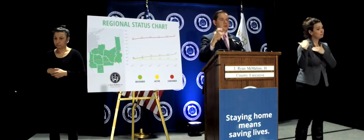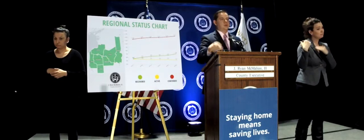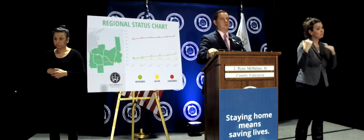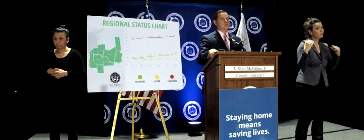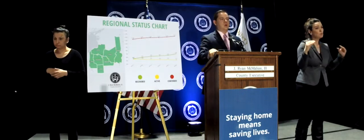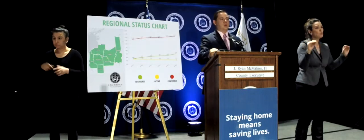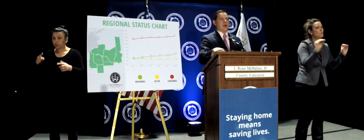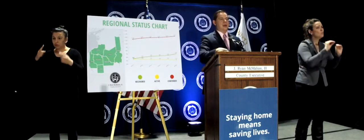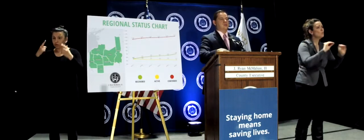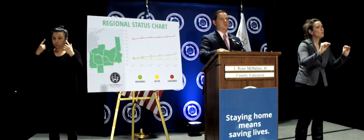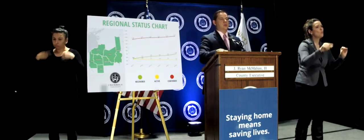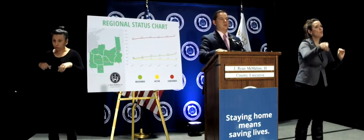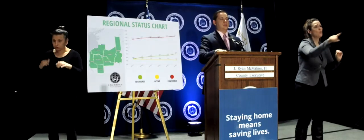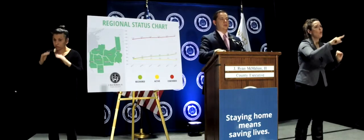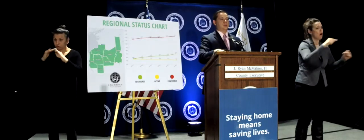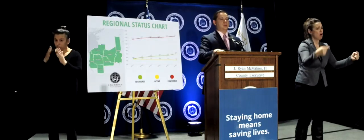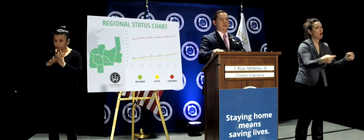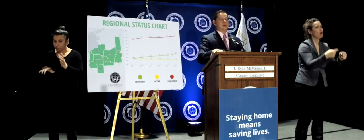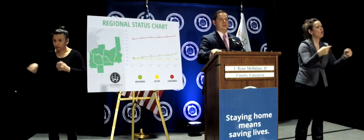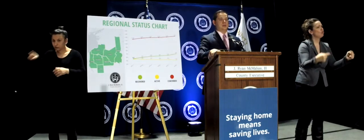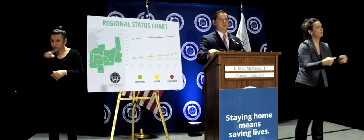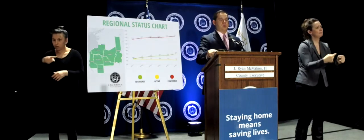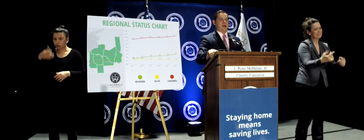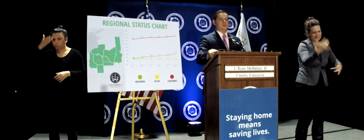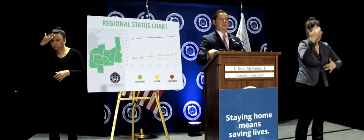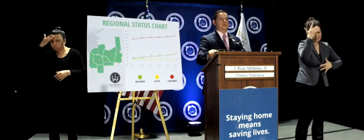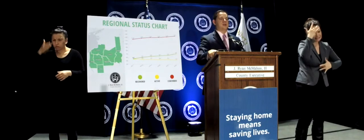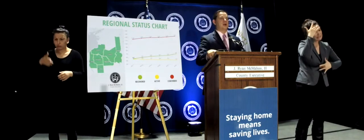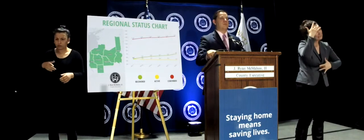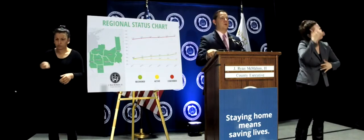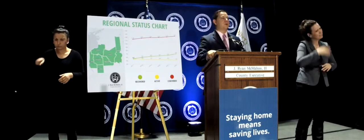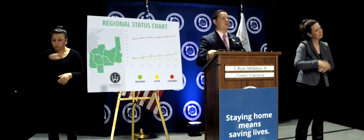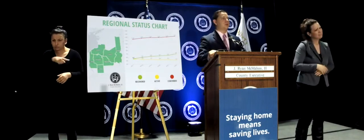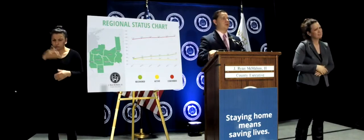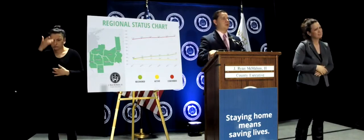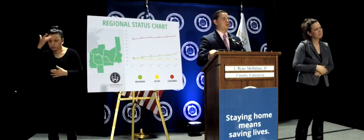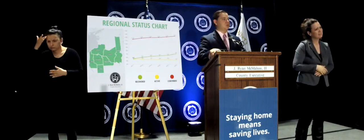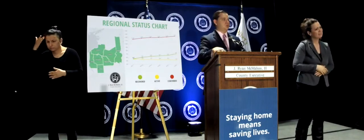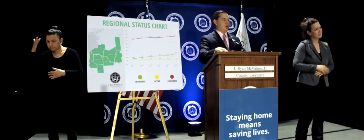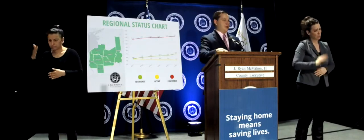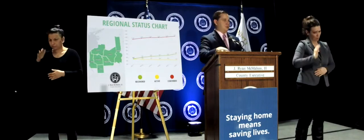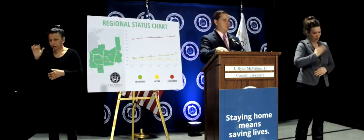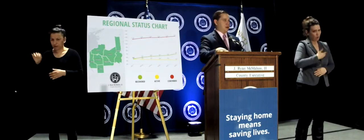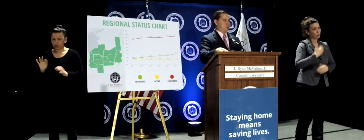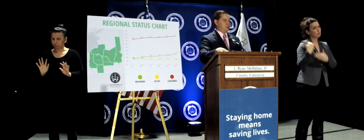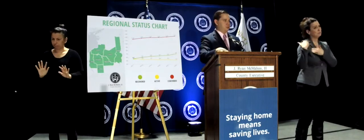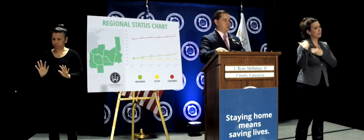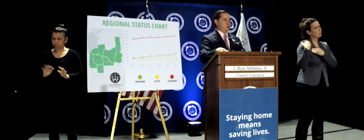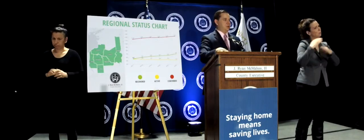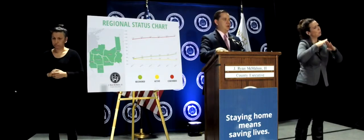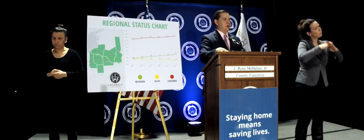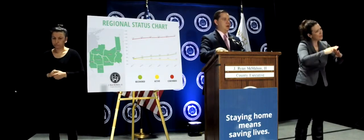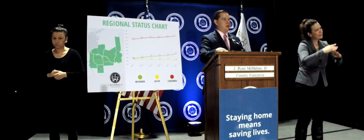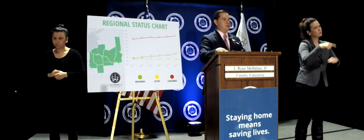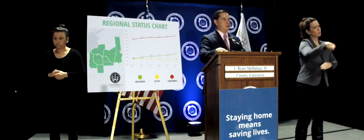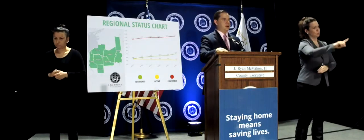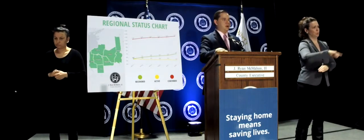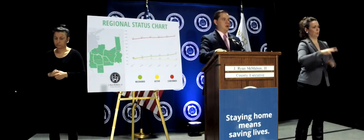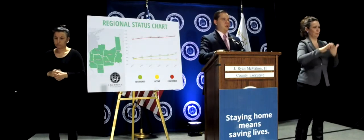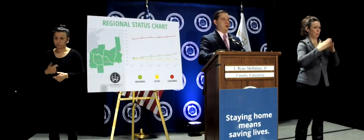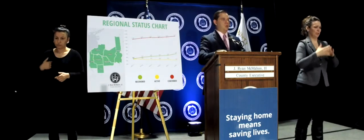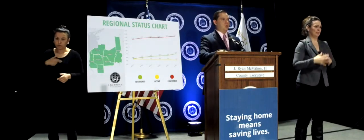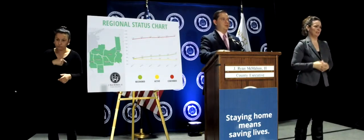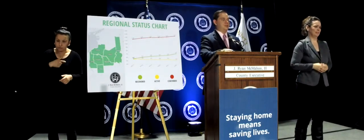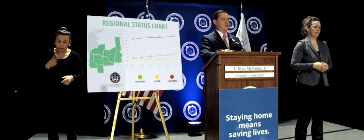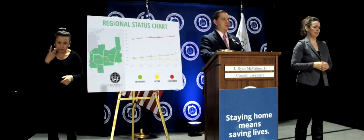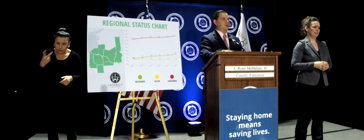find. So as we get into this process and our ability to track the virus is